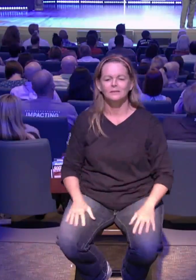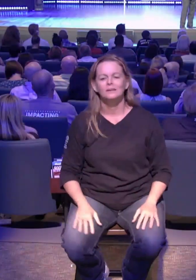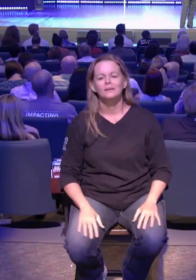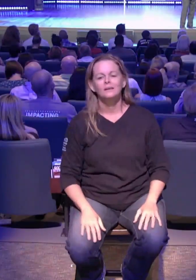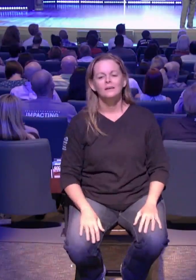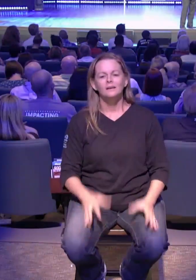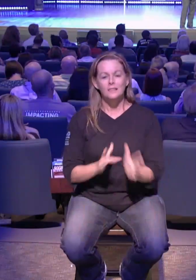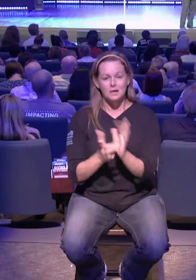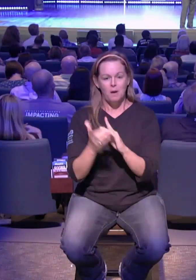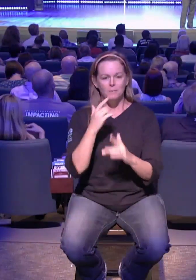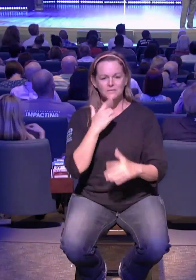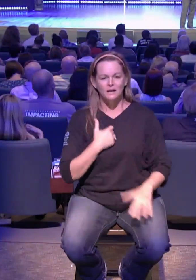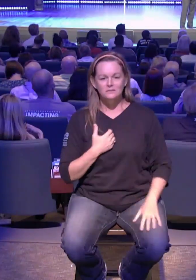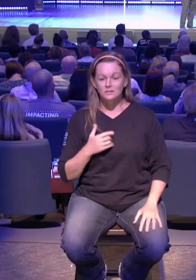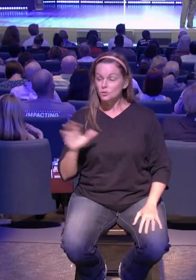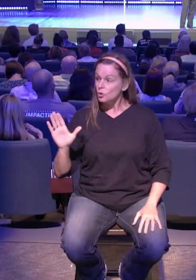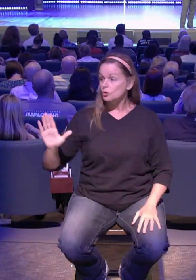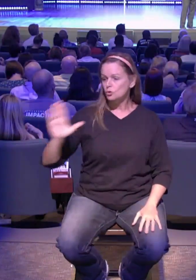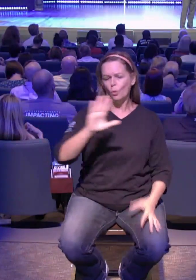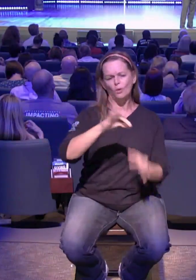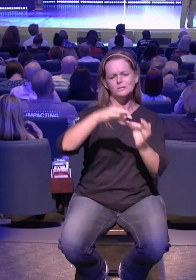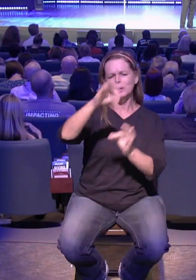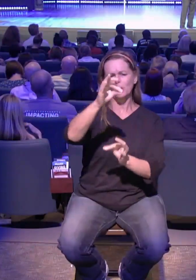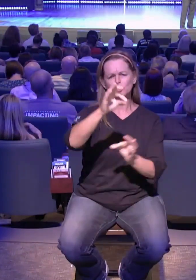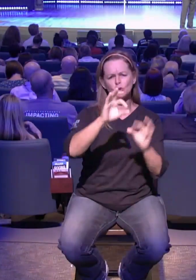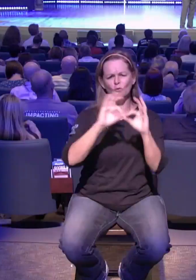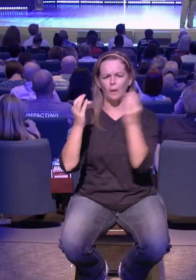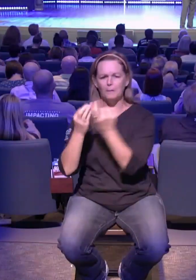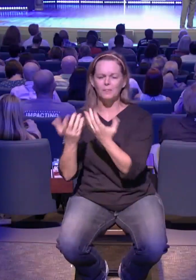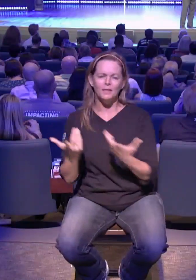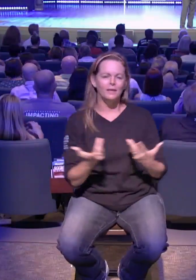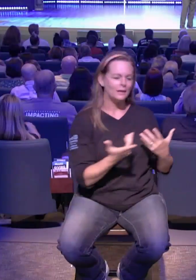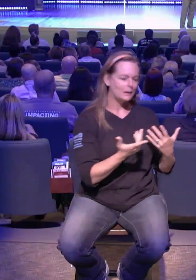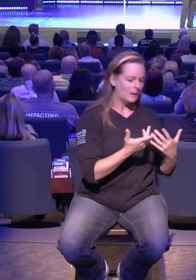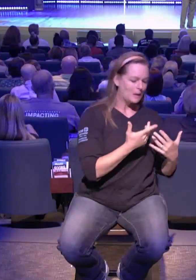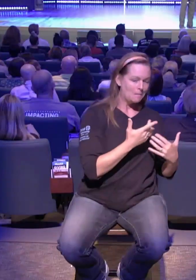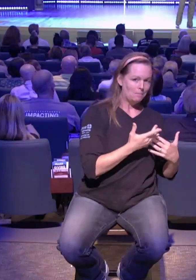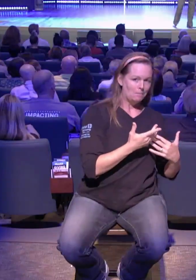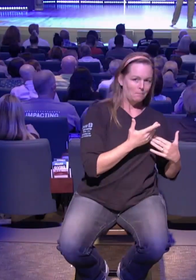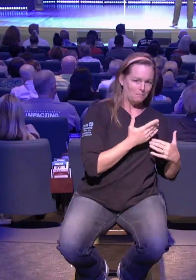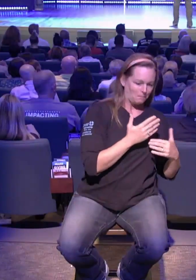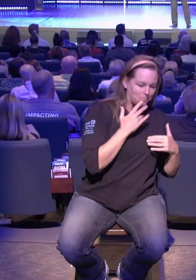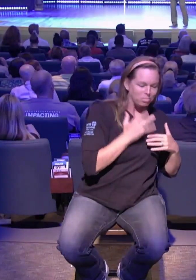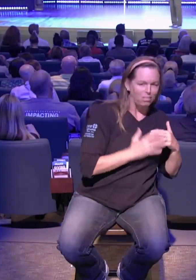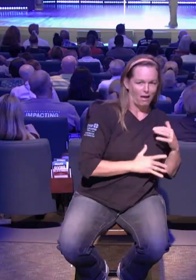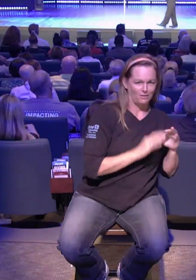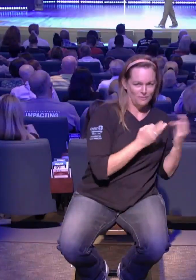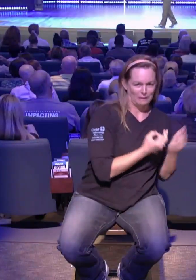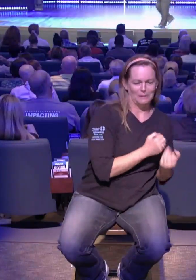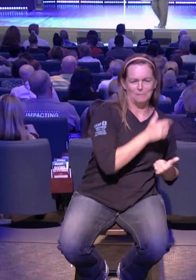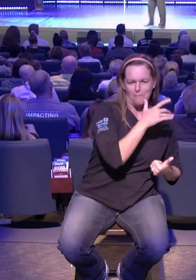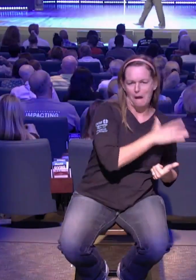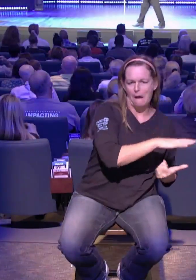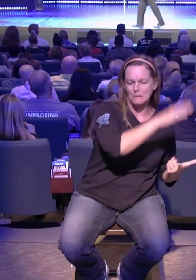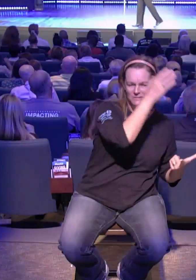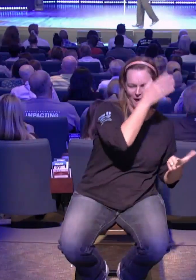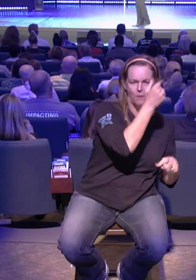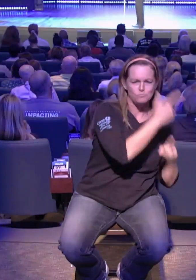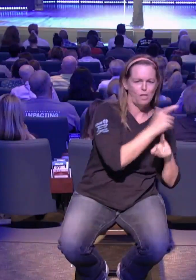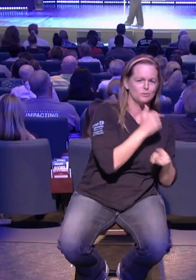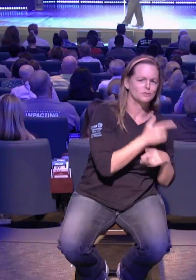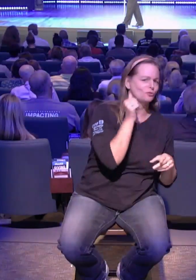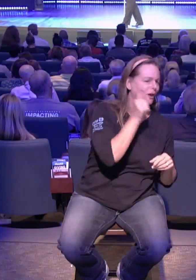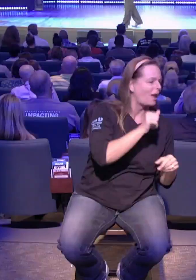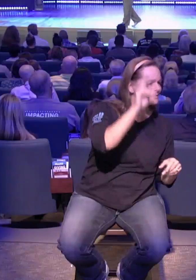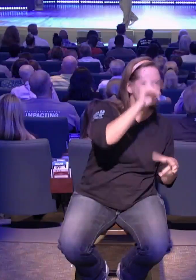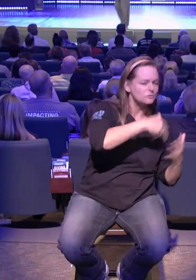love my spiritual family. I love the church. And of course, our pastor, Pastor Todd, preaches this all the time to